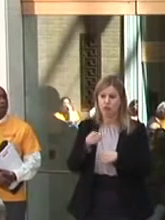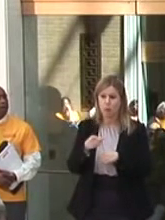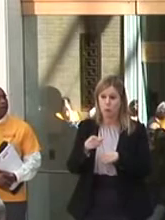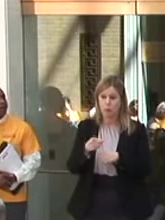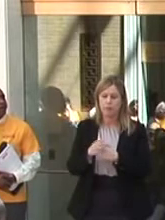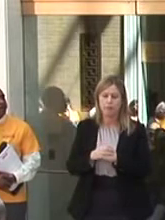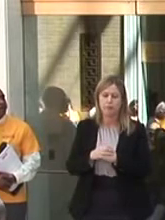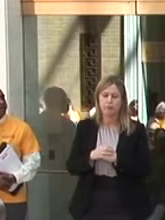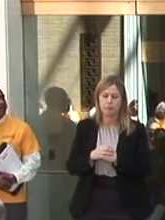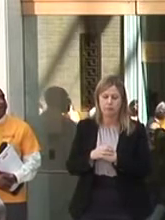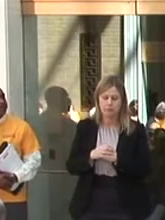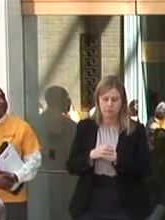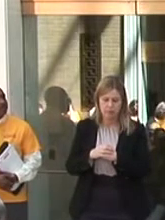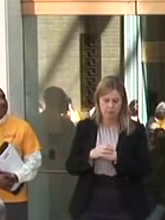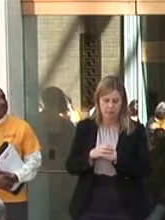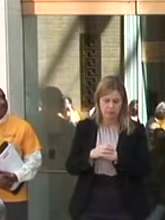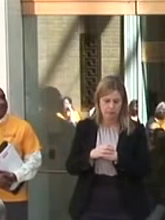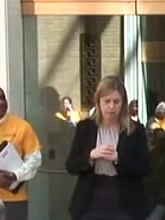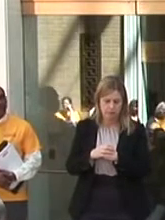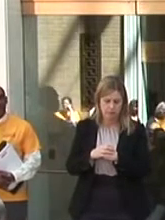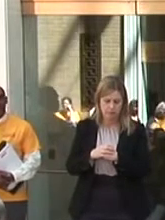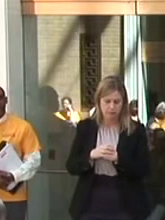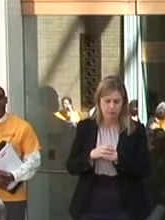It is too late for